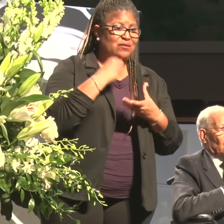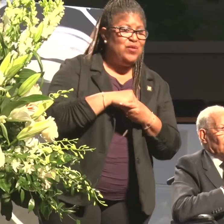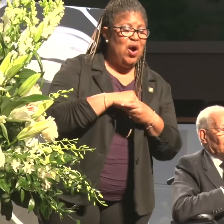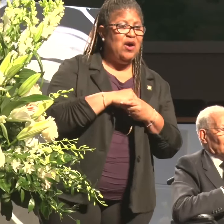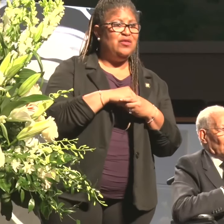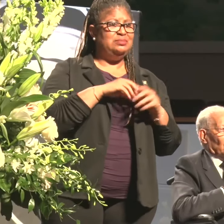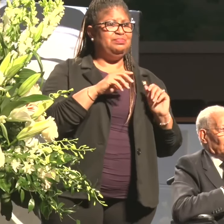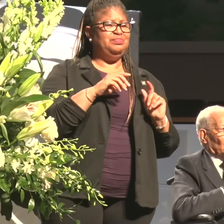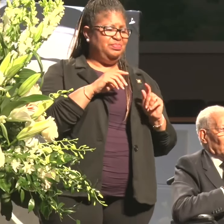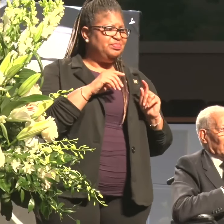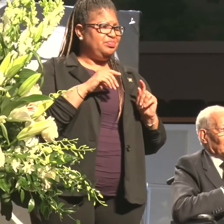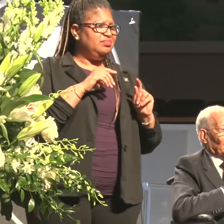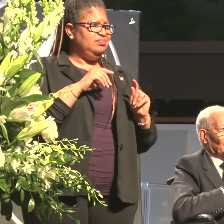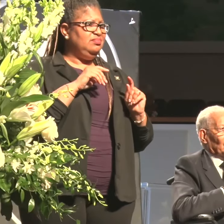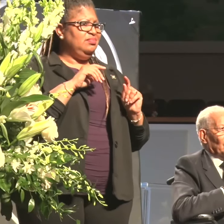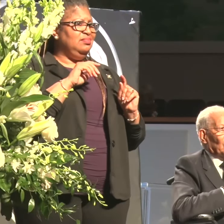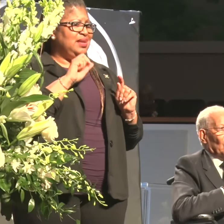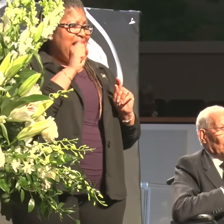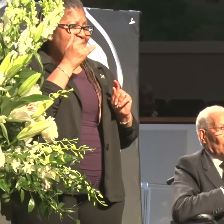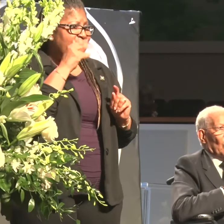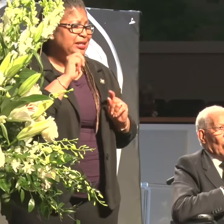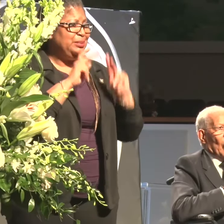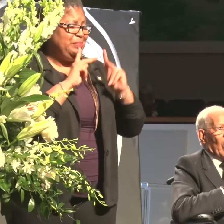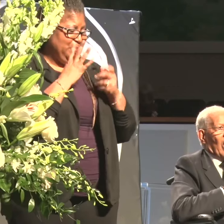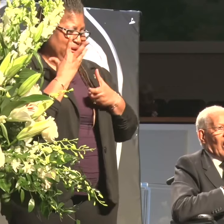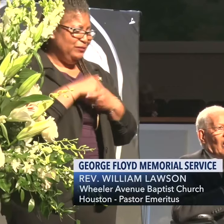there are Asians who know what the story